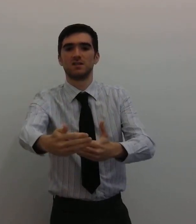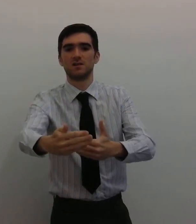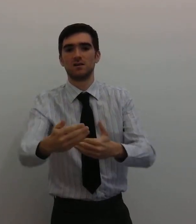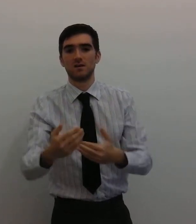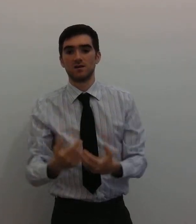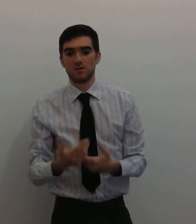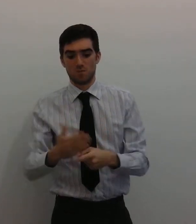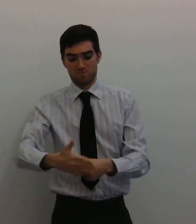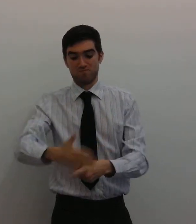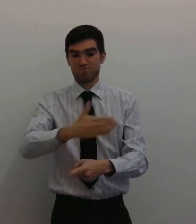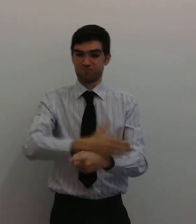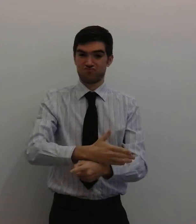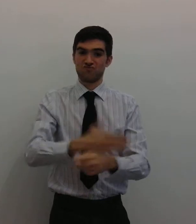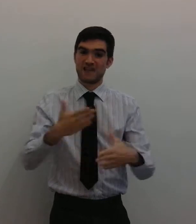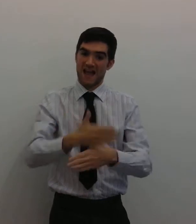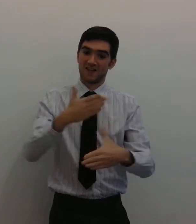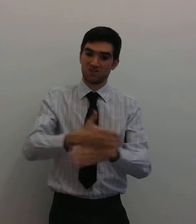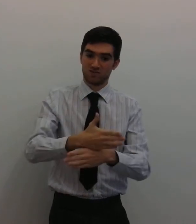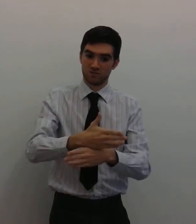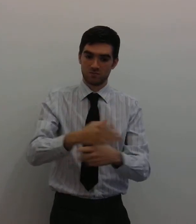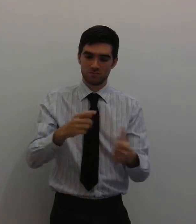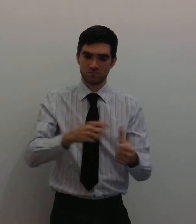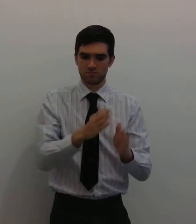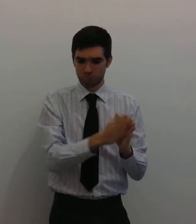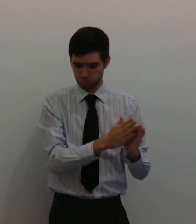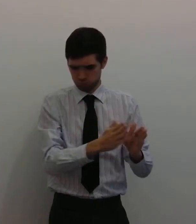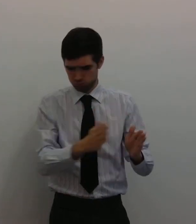pre-action right through to the trial date.